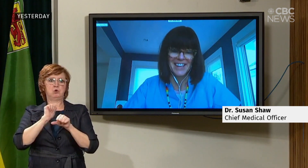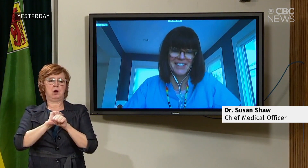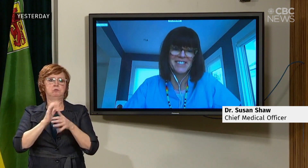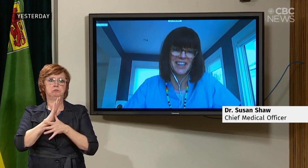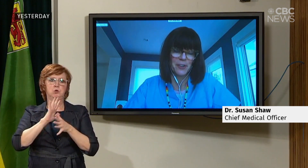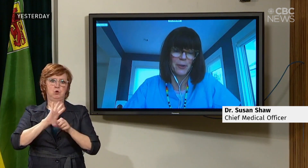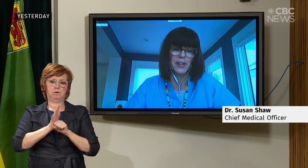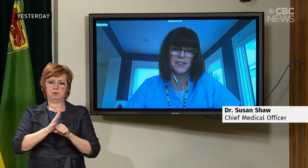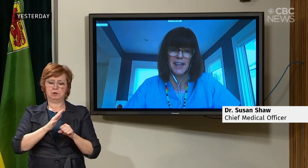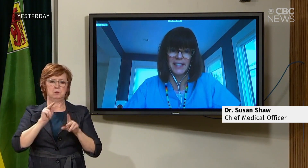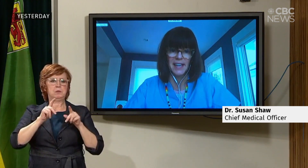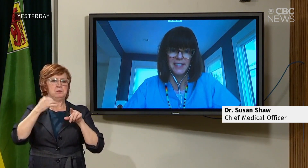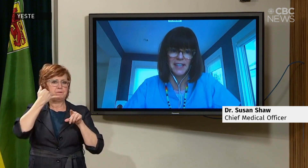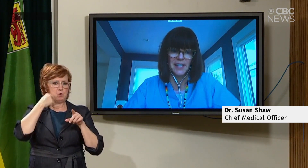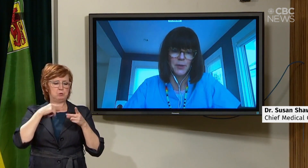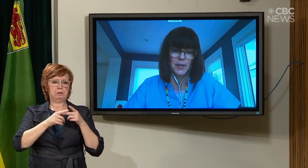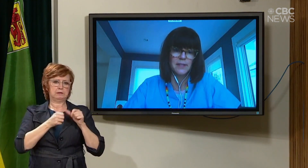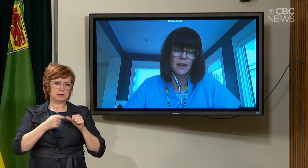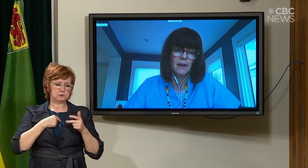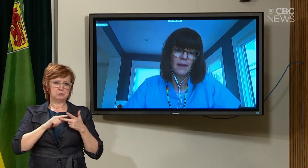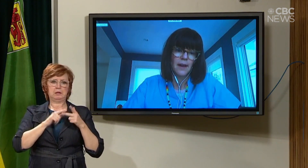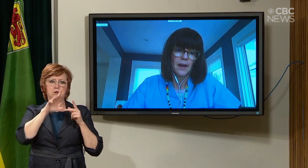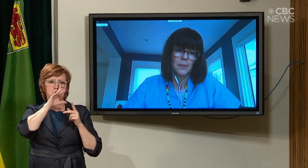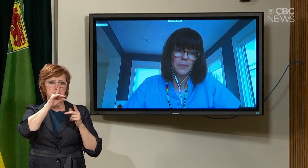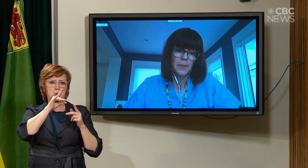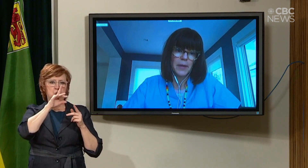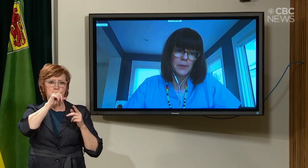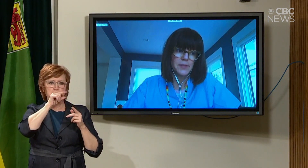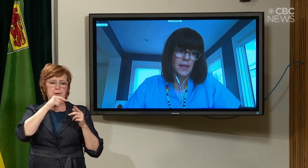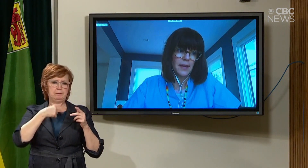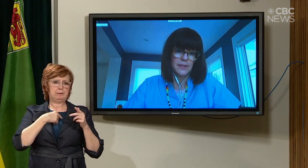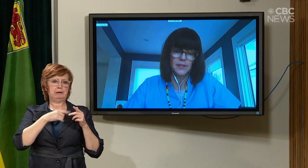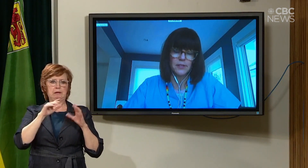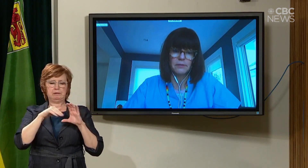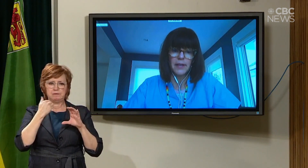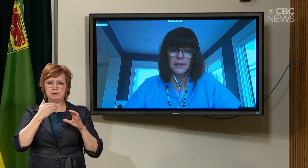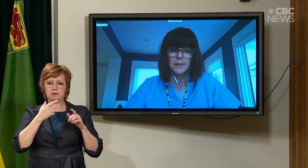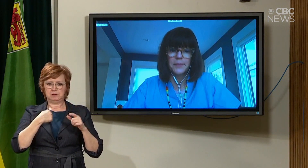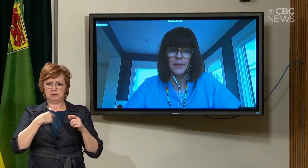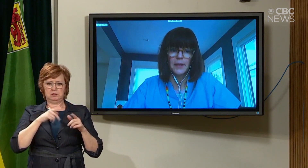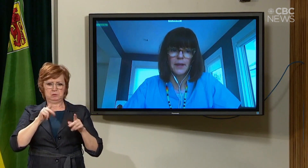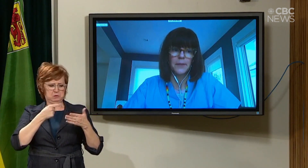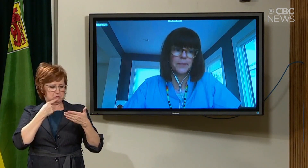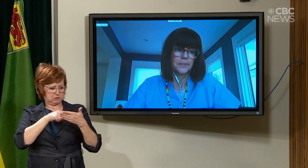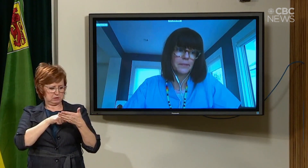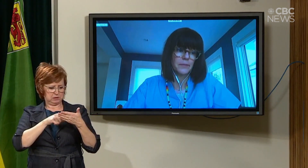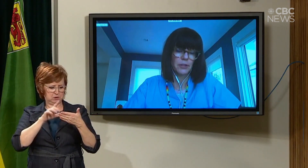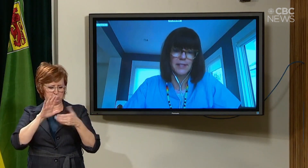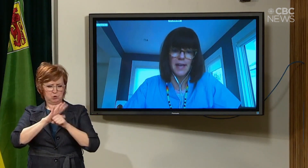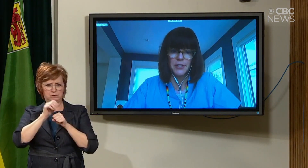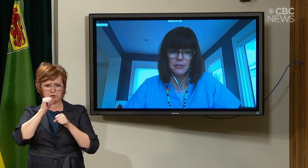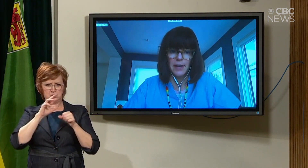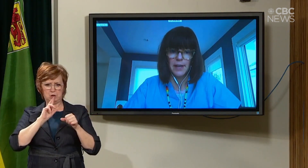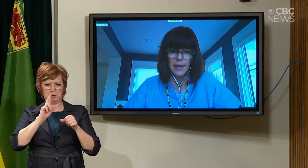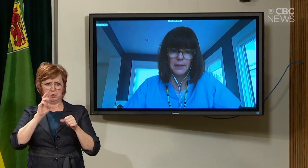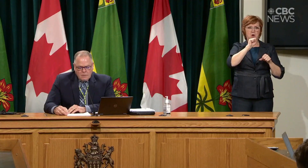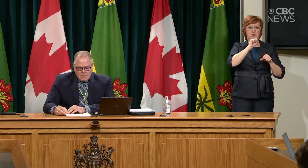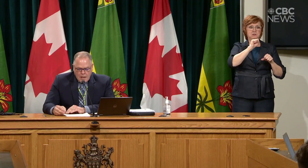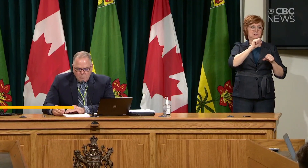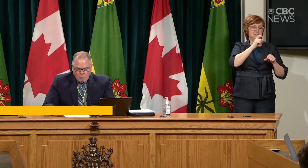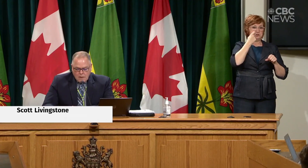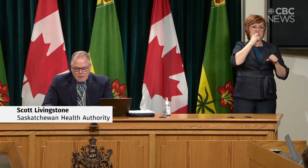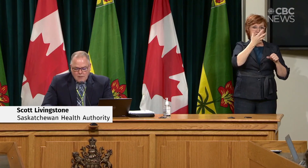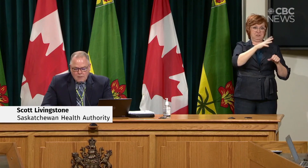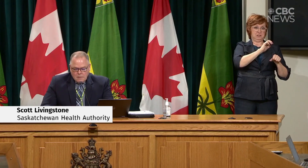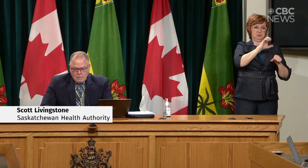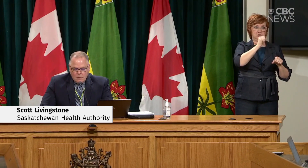I get letters, I get phone calls, I get texts, I get tweets by people saying this isn't real. You're exaggerating. If